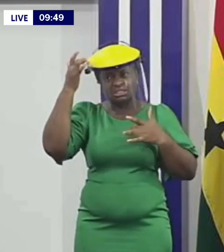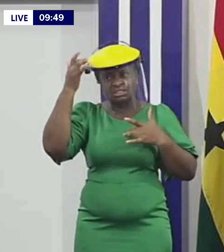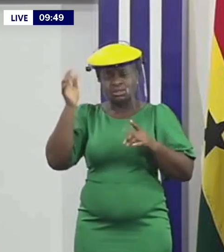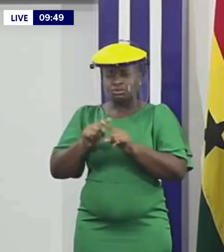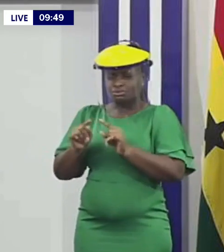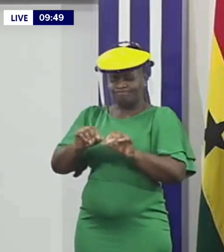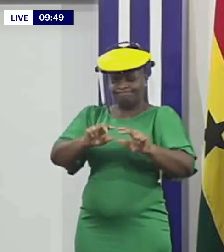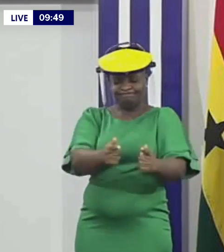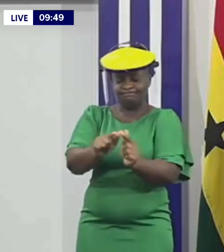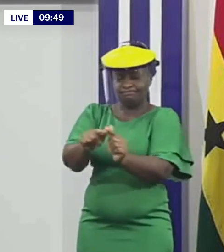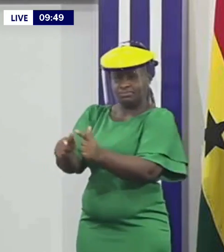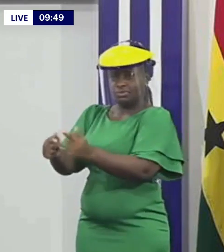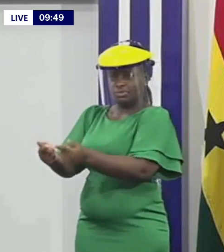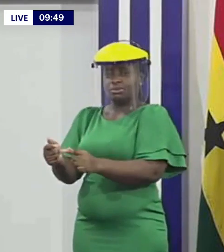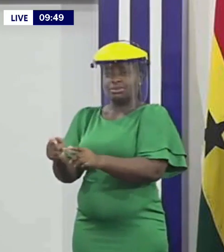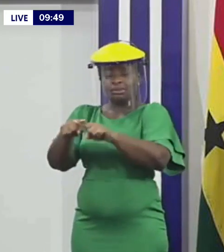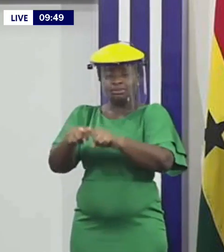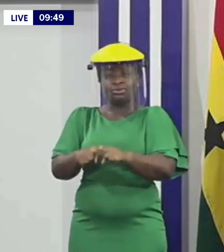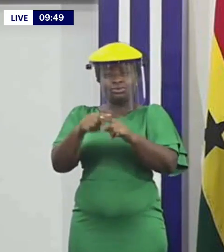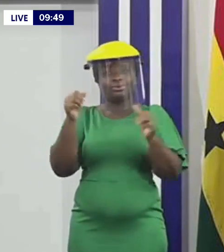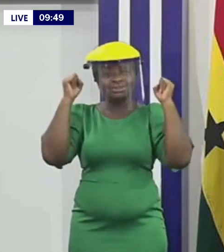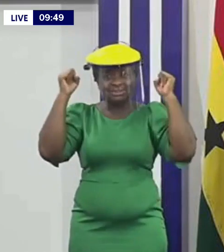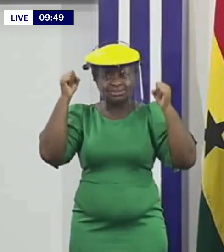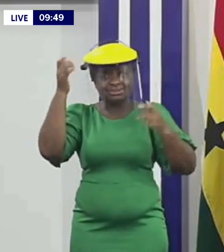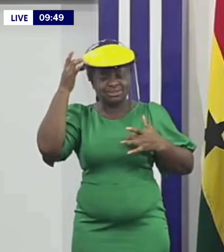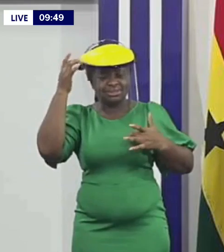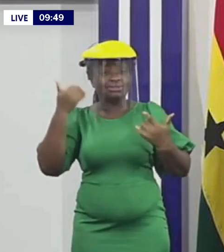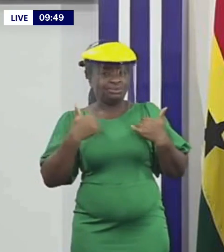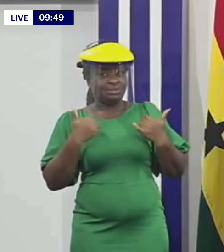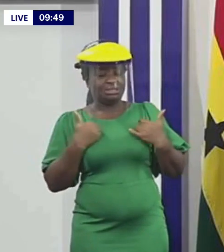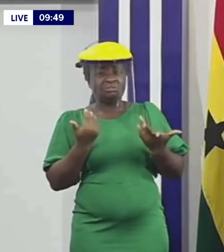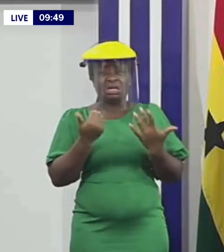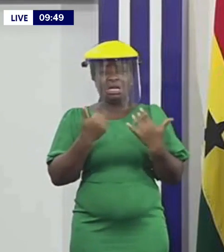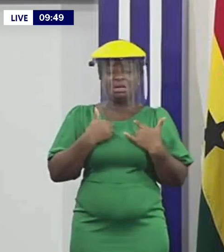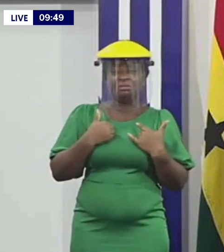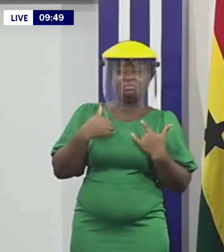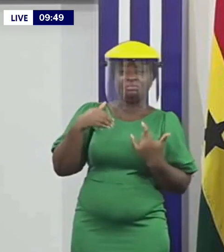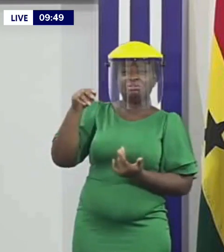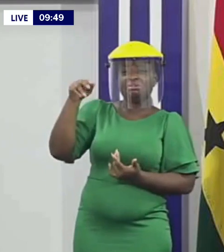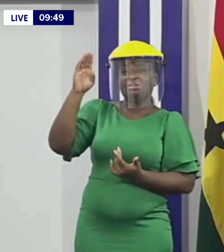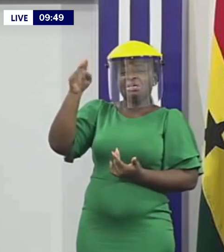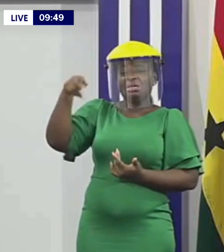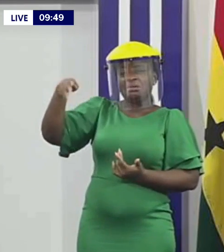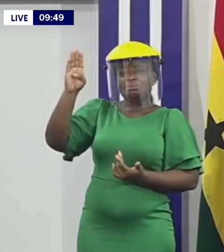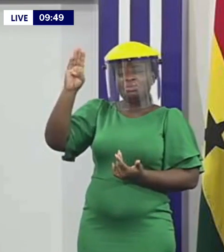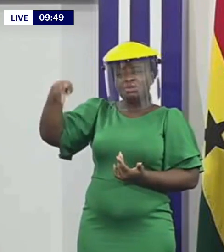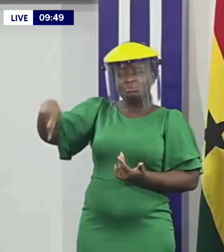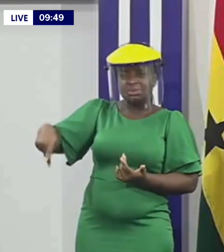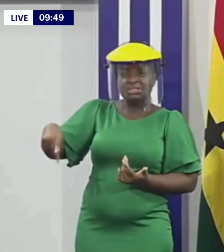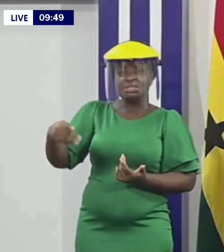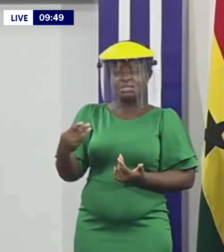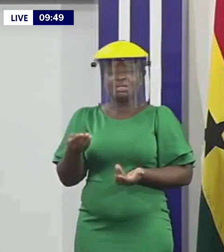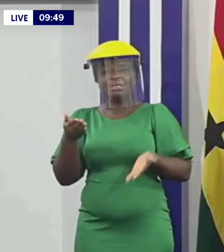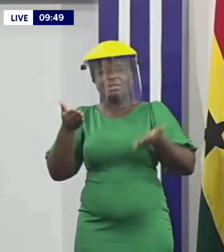number of comorbidity that are available. And the commonest is hypertension, followed by diabetes, asthma,